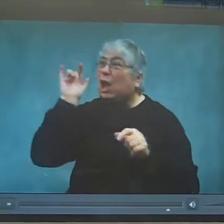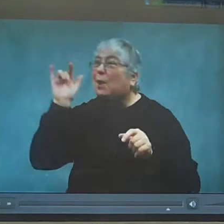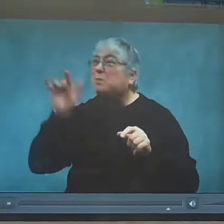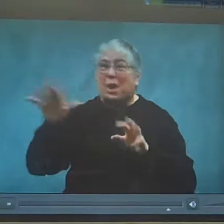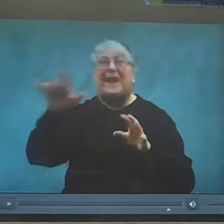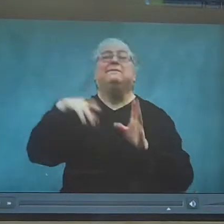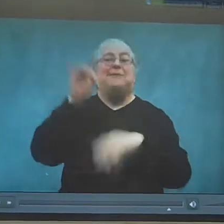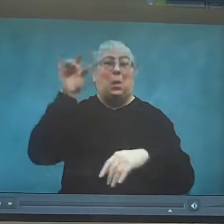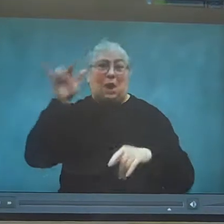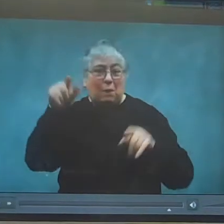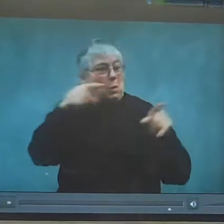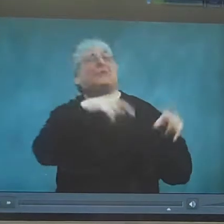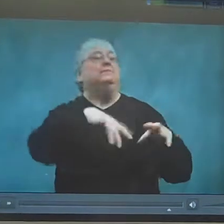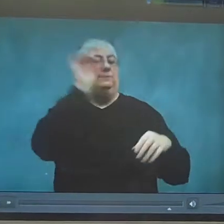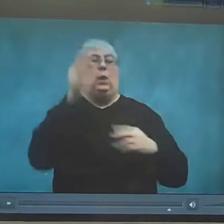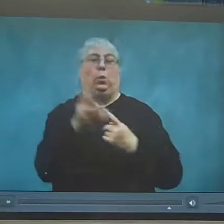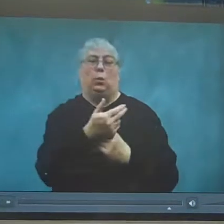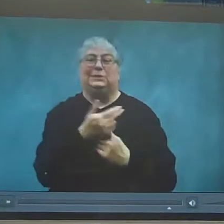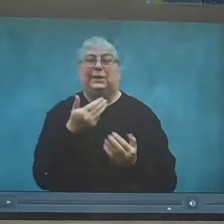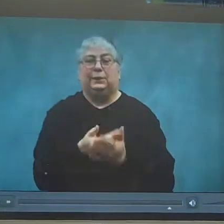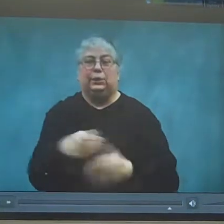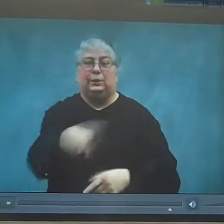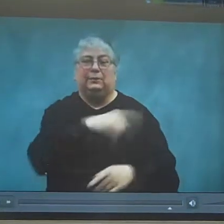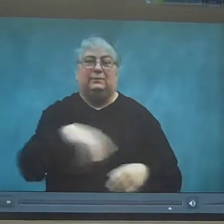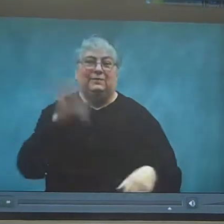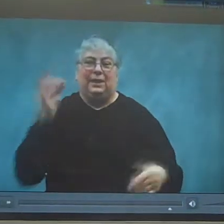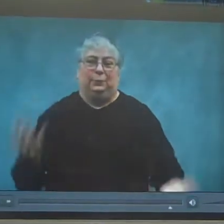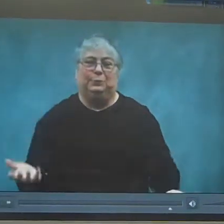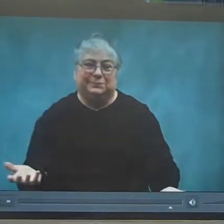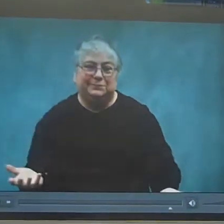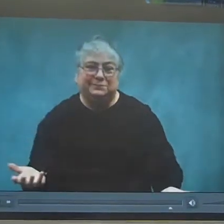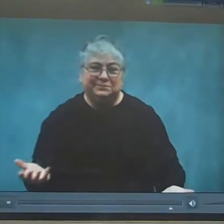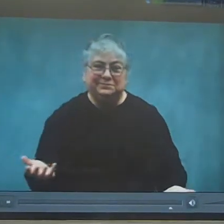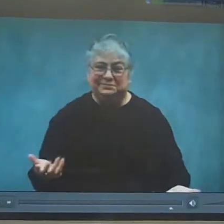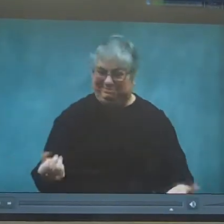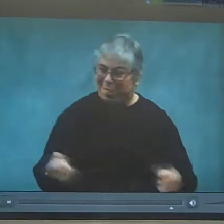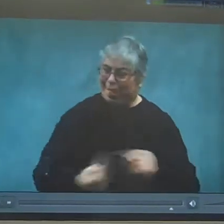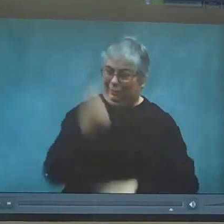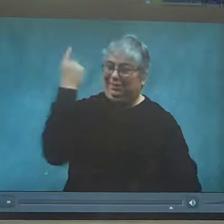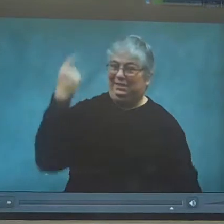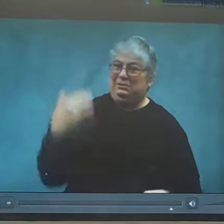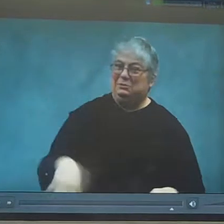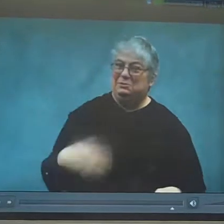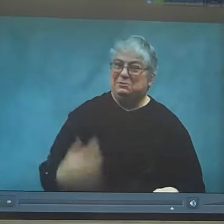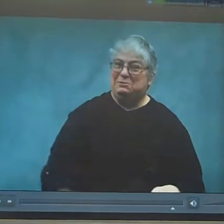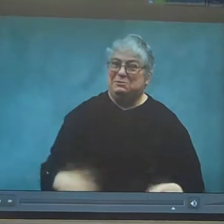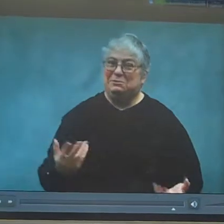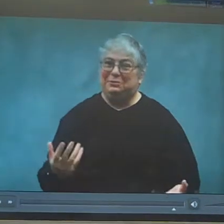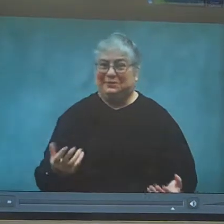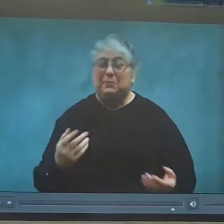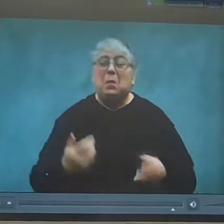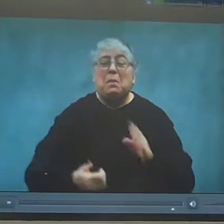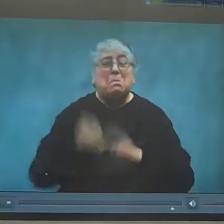see where the plane was about to land, and I would follow that plane to my hotel. Whew.